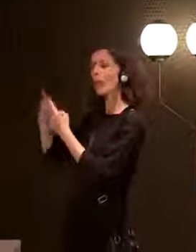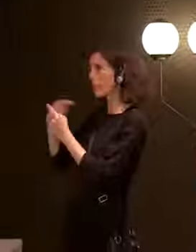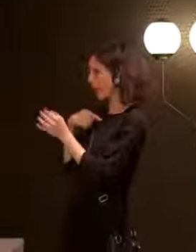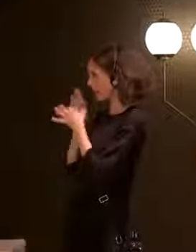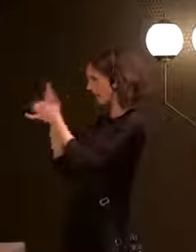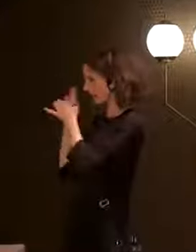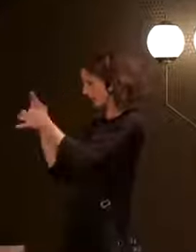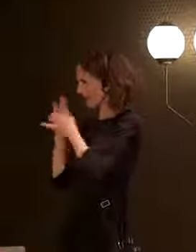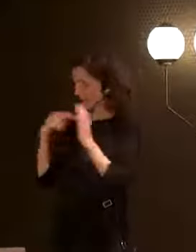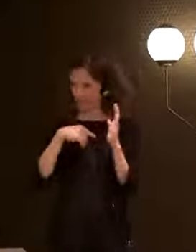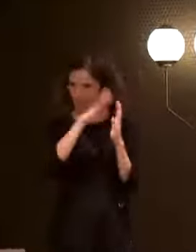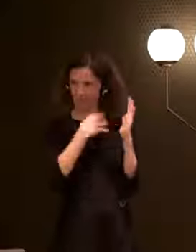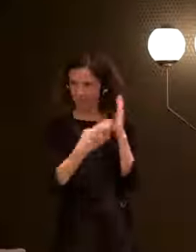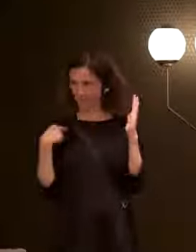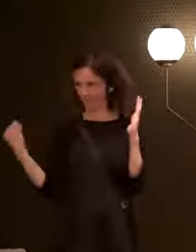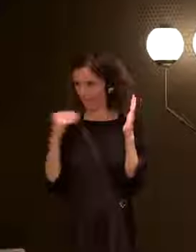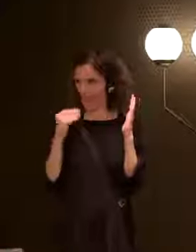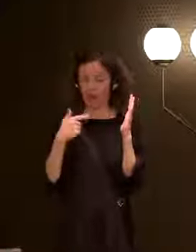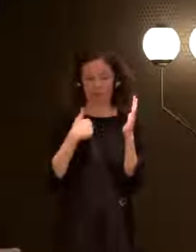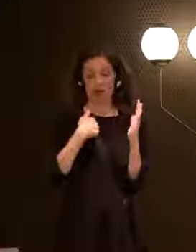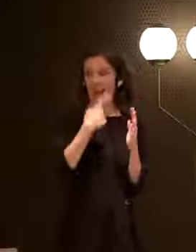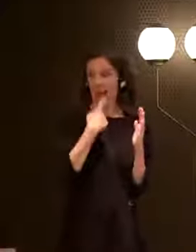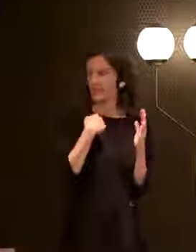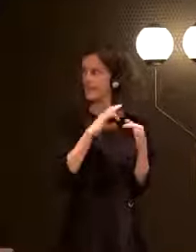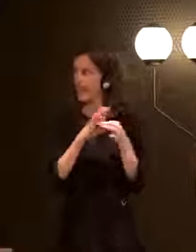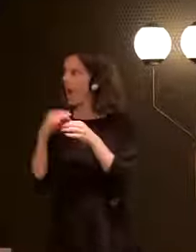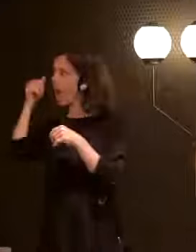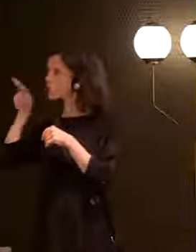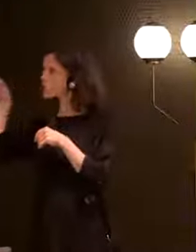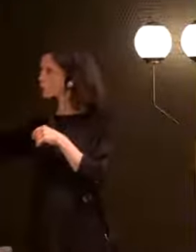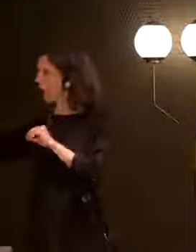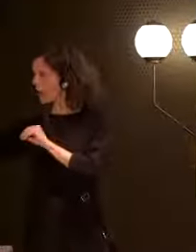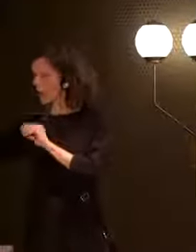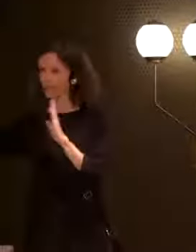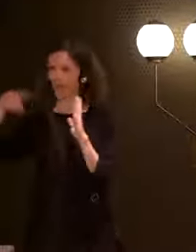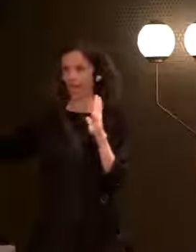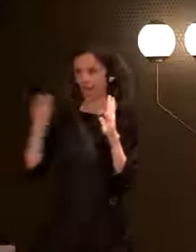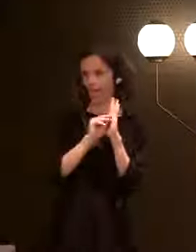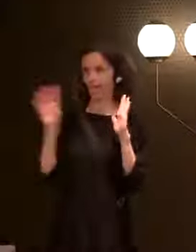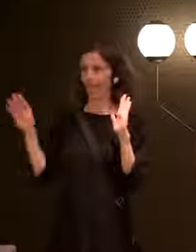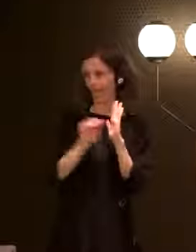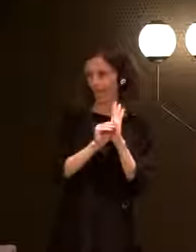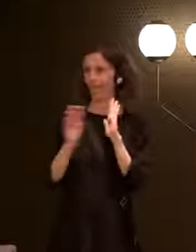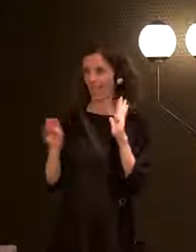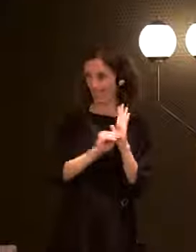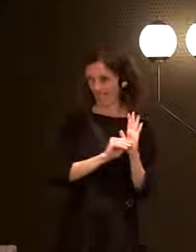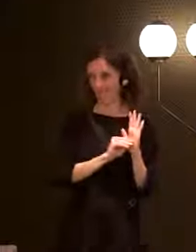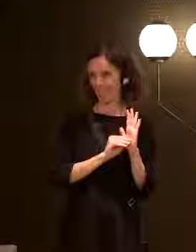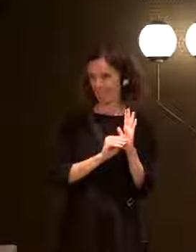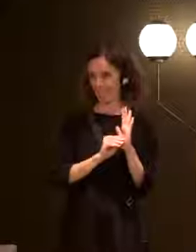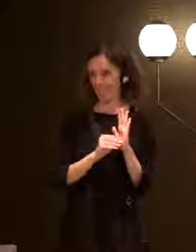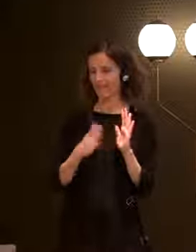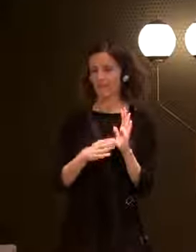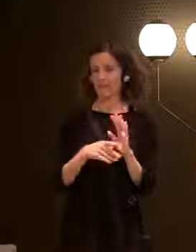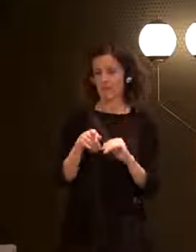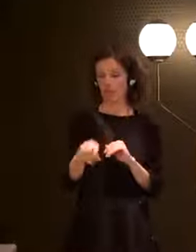classroom teacher's teaching. And this is just a snippet of the curriculum we created at the French school. And you can see